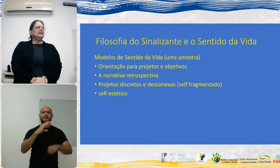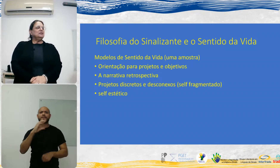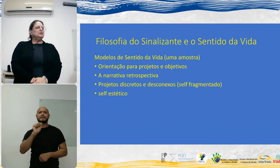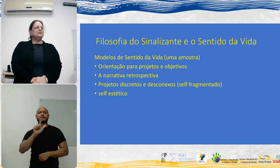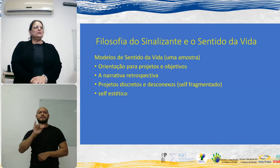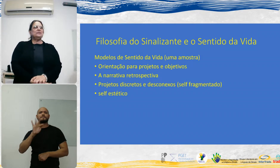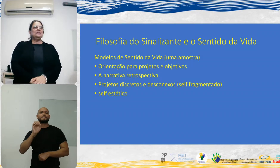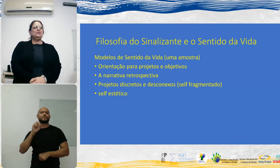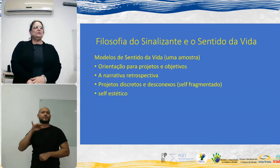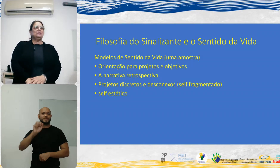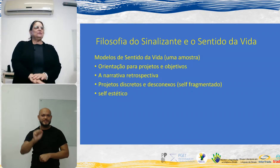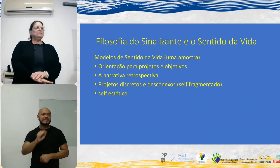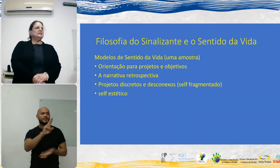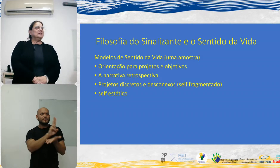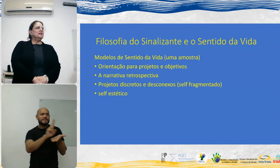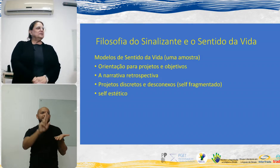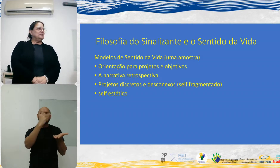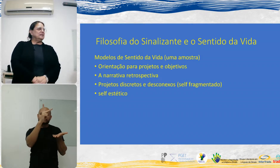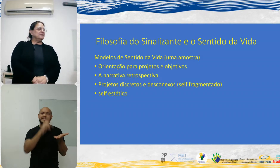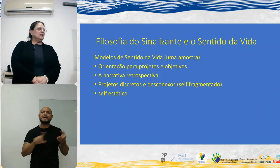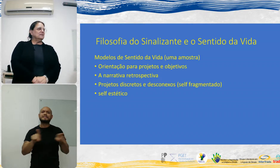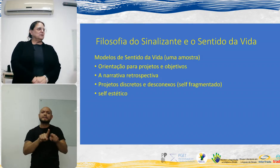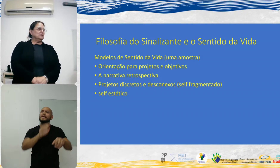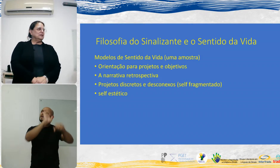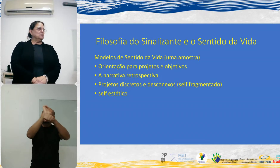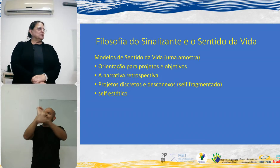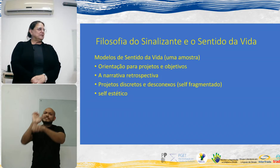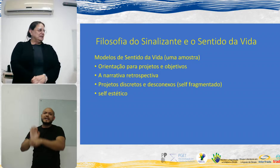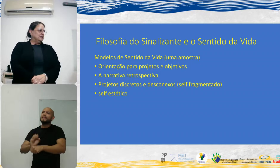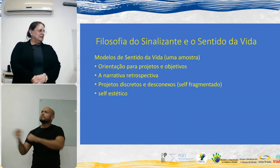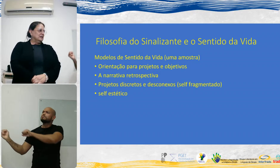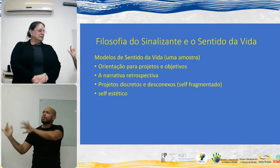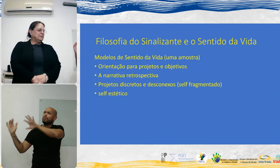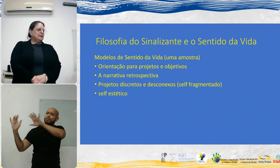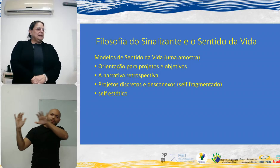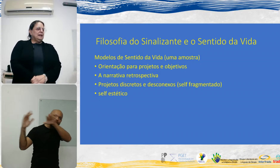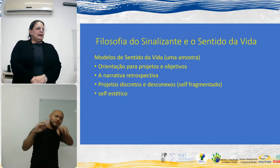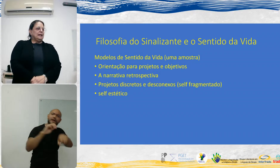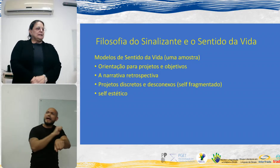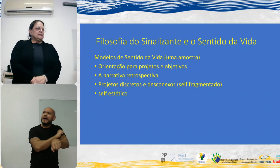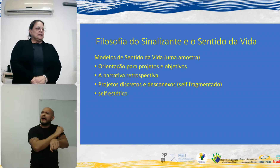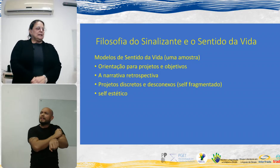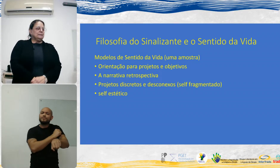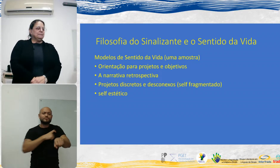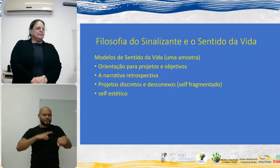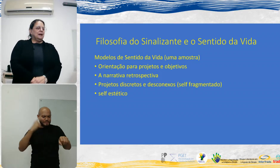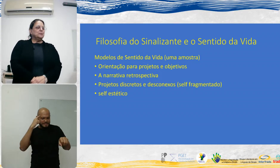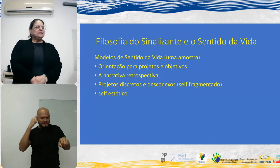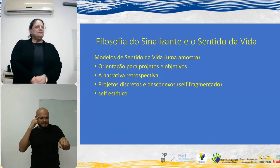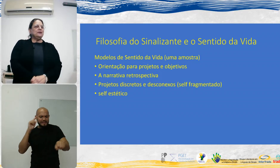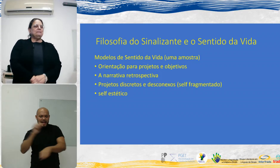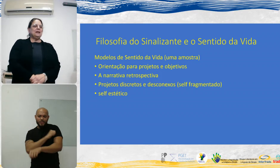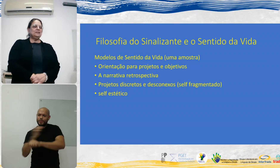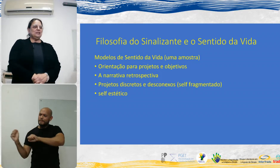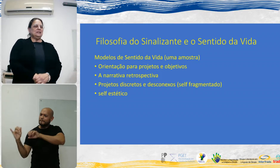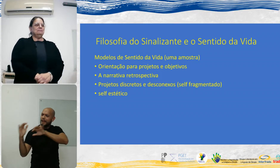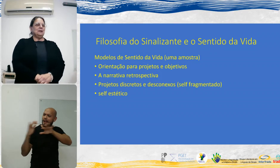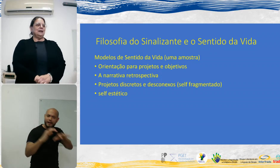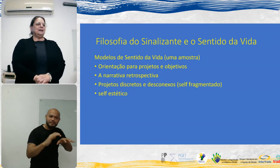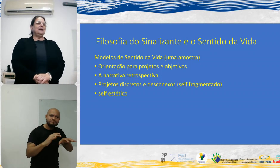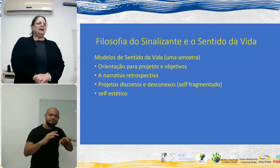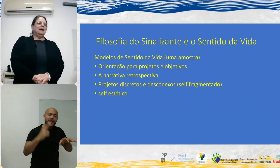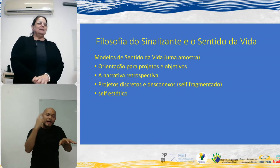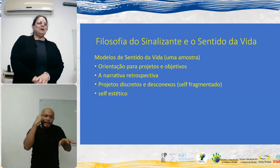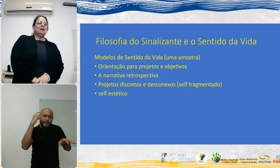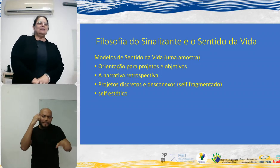California. University students from the entire state of California were sent there. And I was very much in